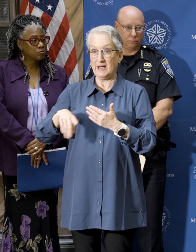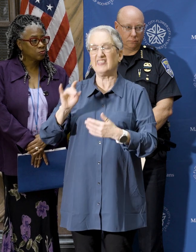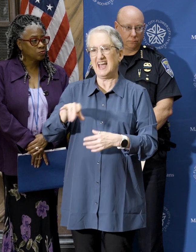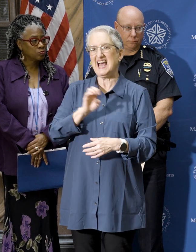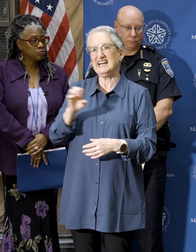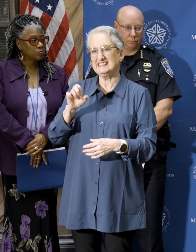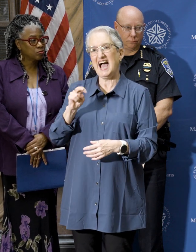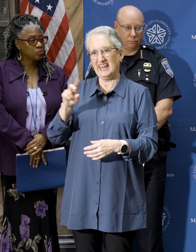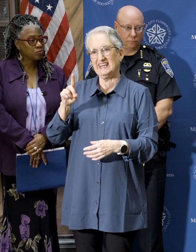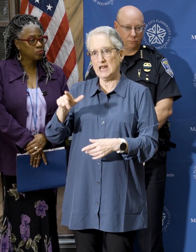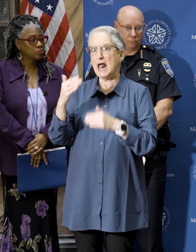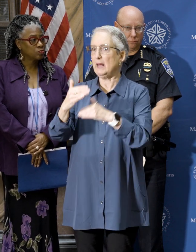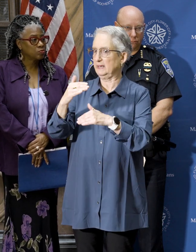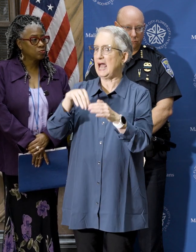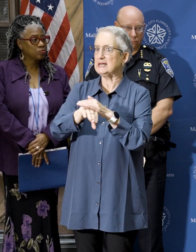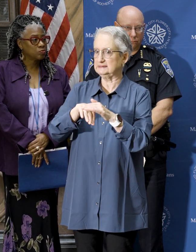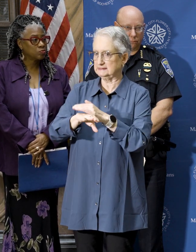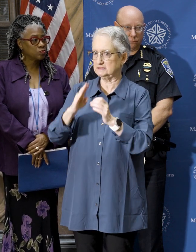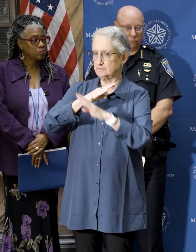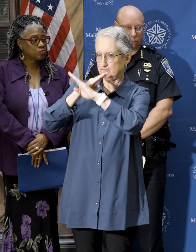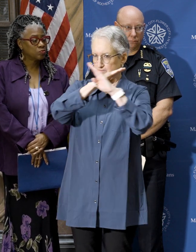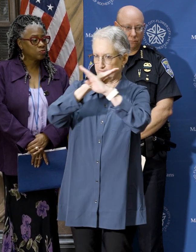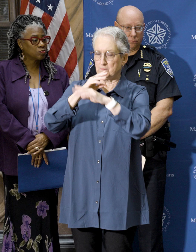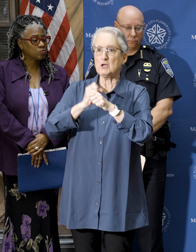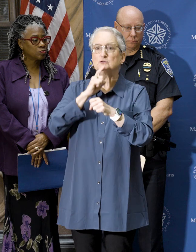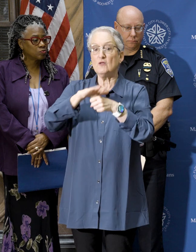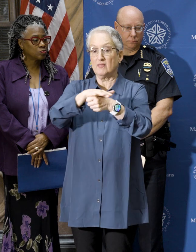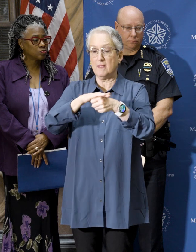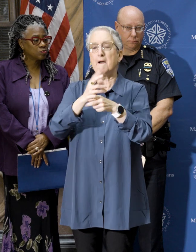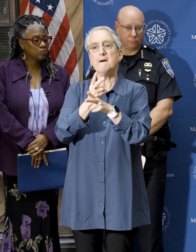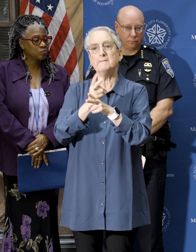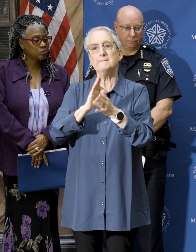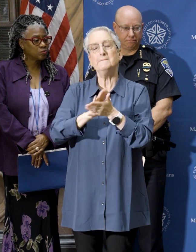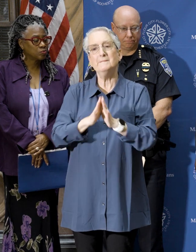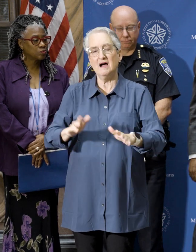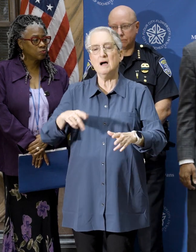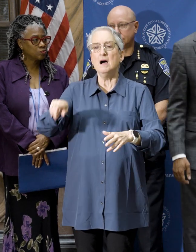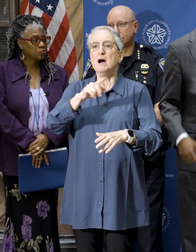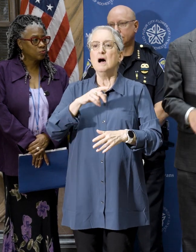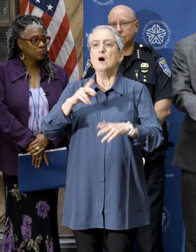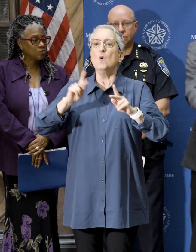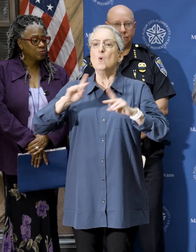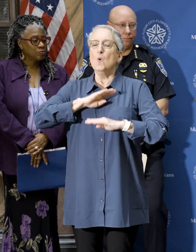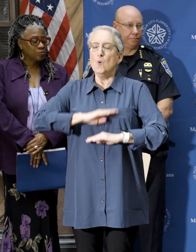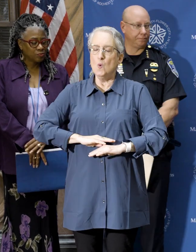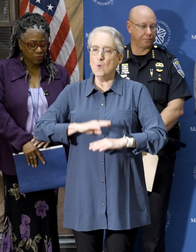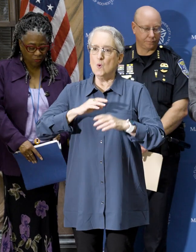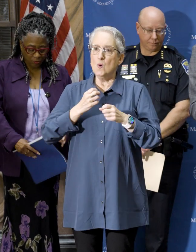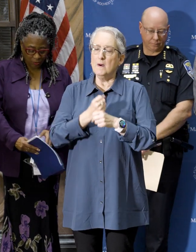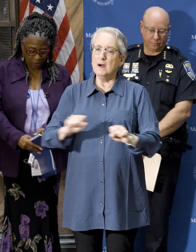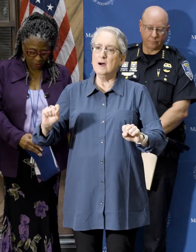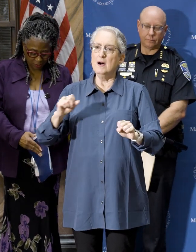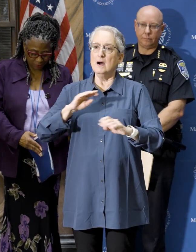whole area stays peaceful and welcoming for the folks who are out looking to have a good time. Thank you. Thank you,